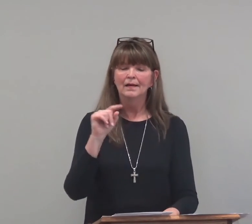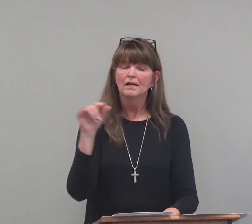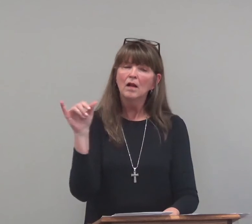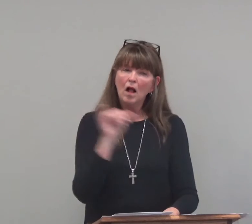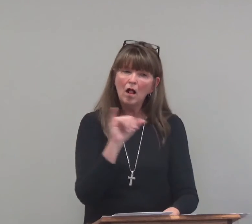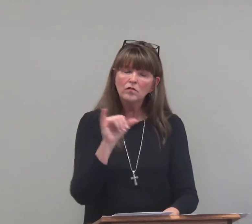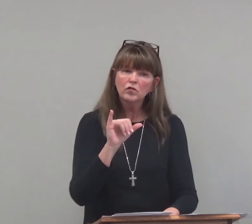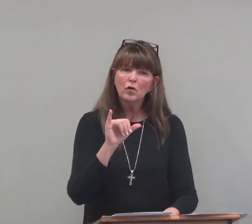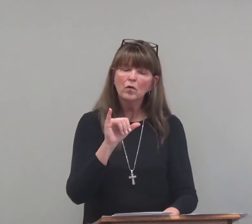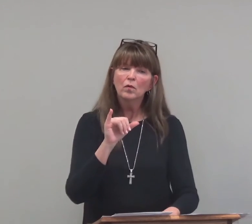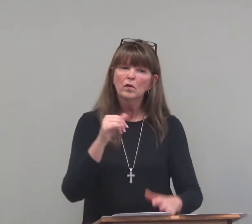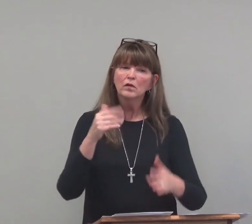it.